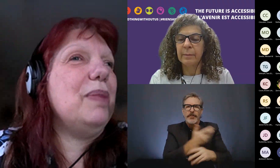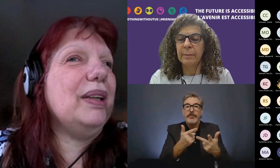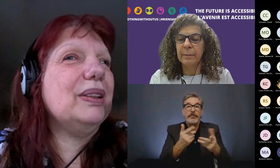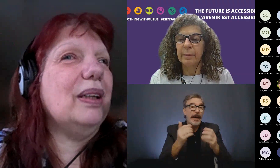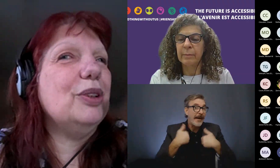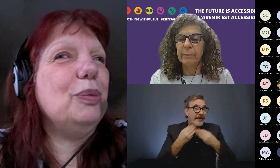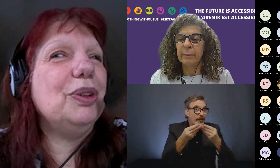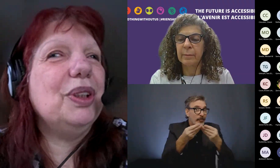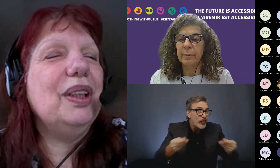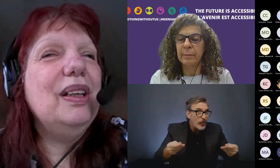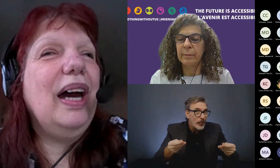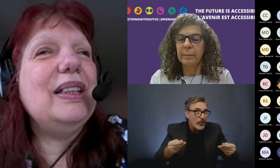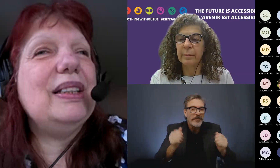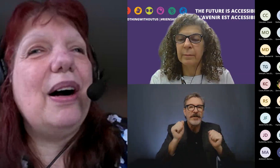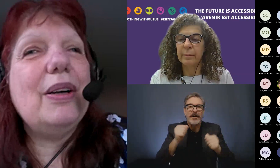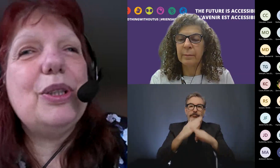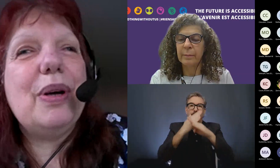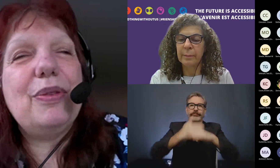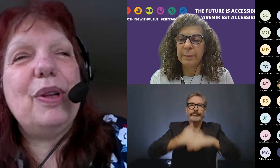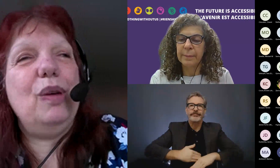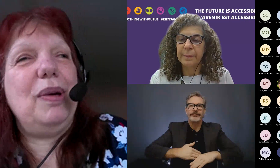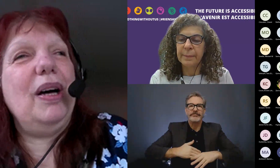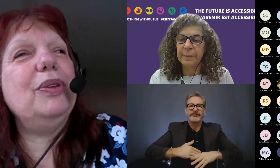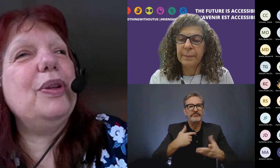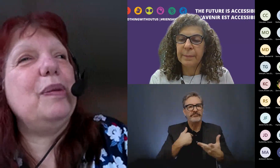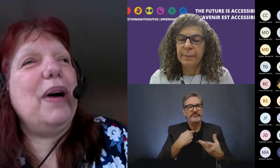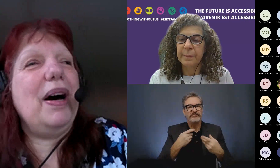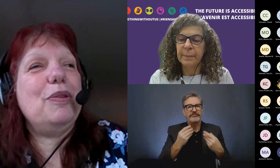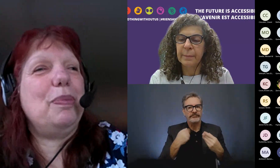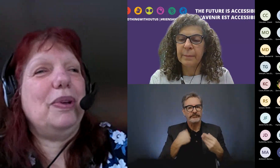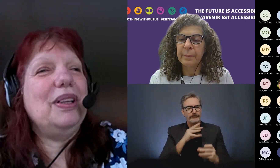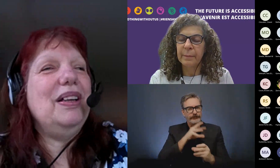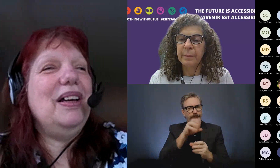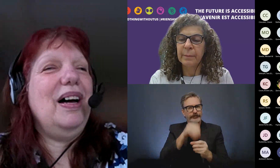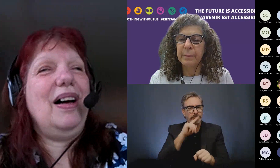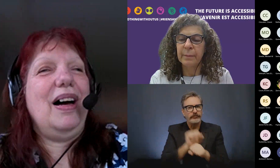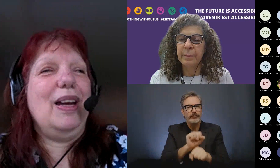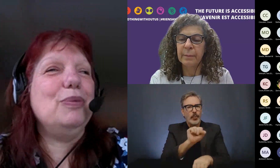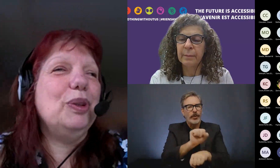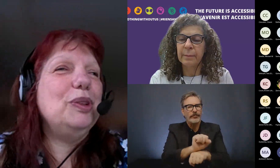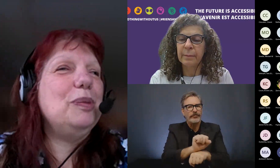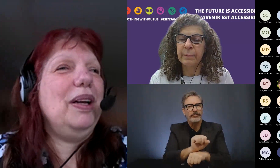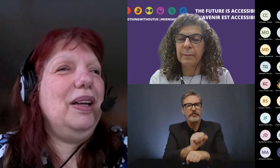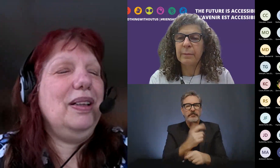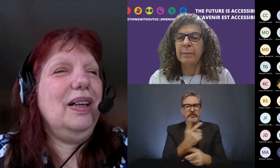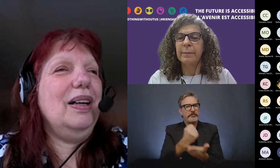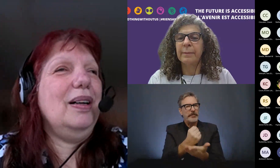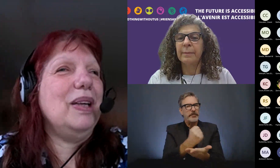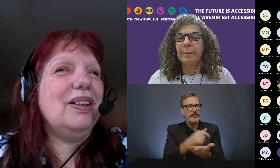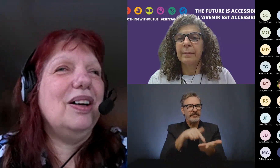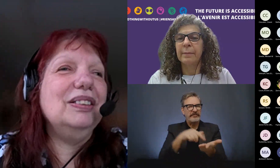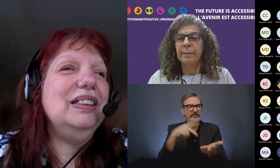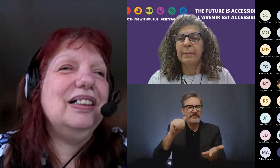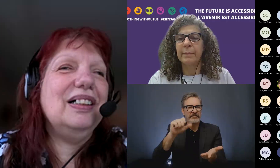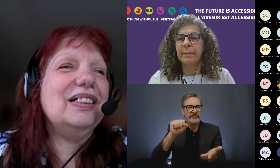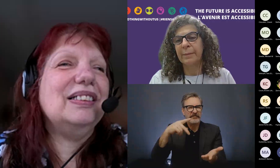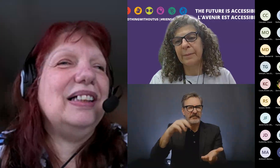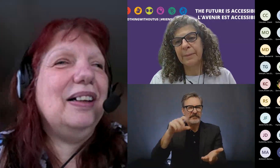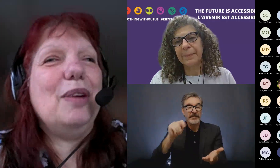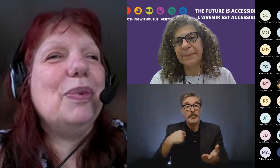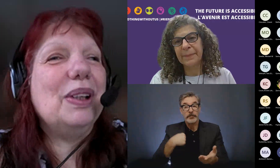give my best contribution. And to talk to us about the passport, I am joined by my